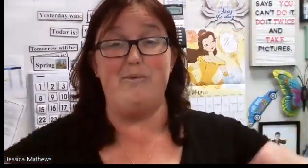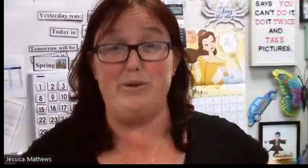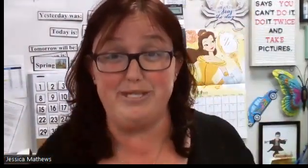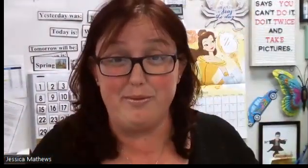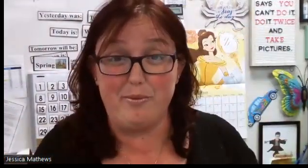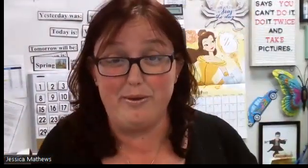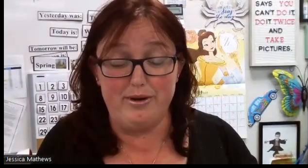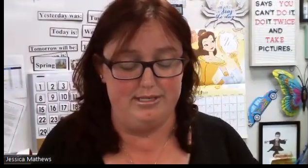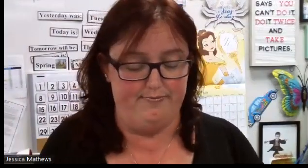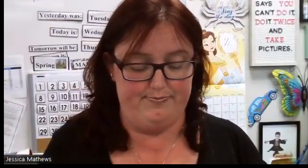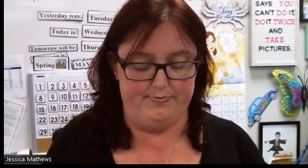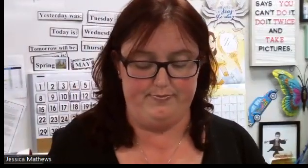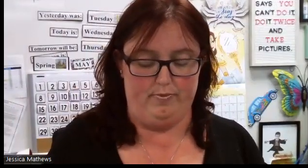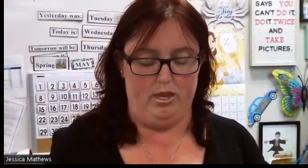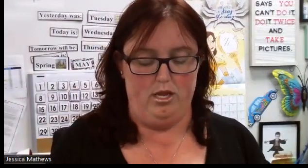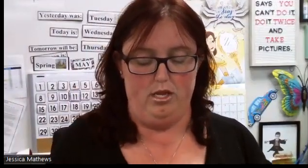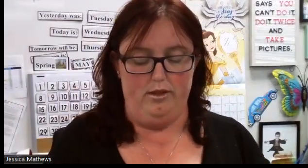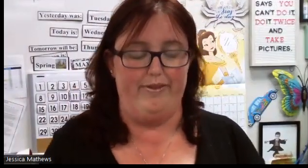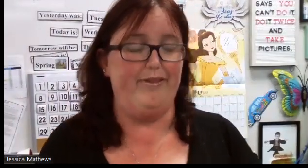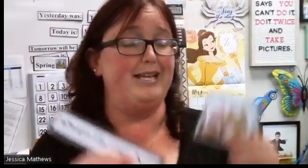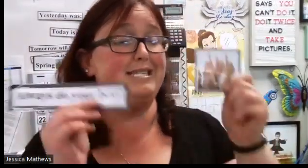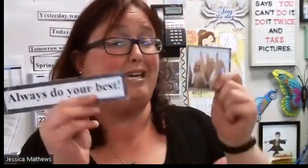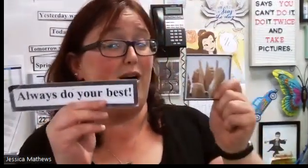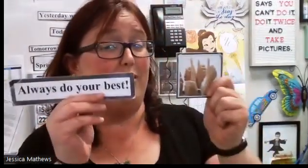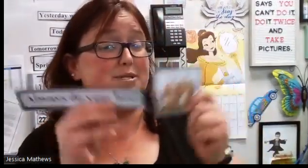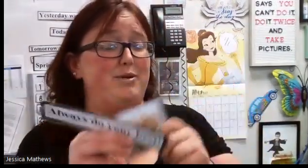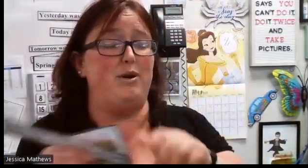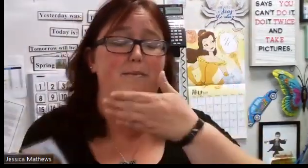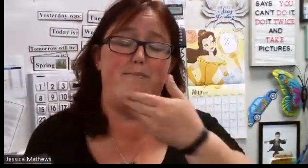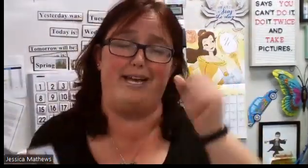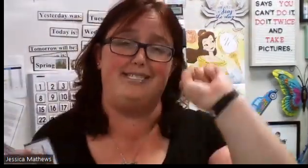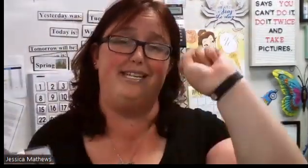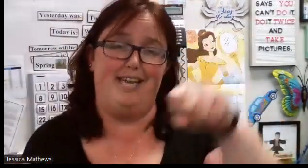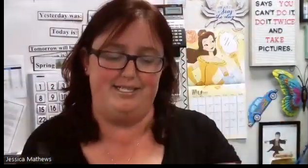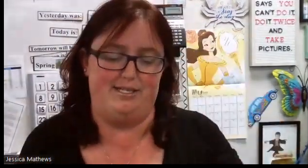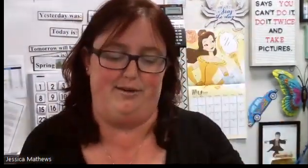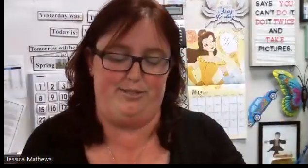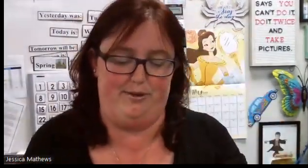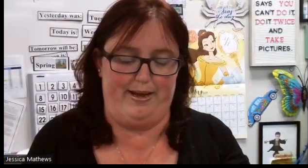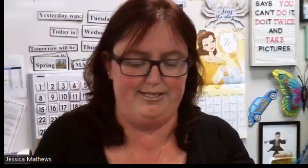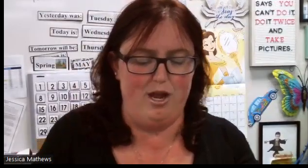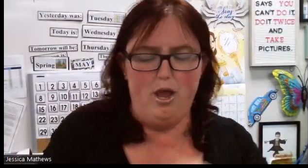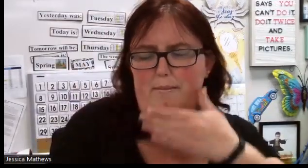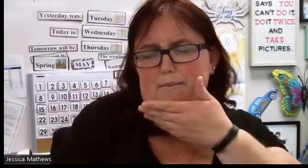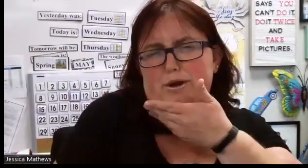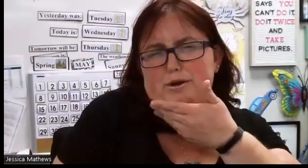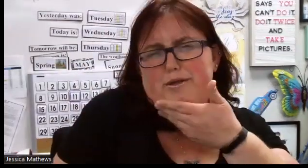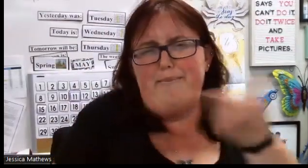them or using inappropriate words. And lastly, always do your best. Yes, always do your best. And we do the